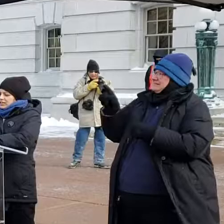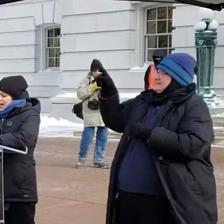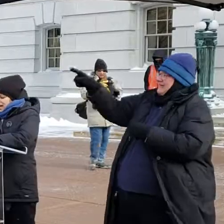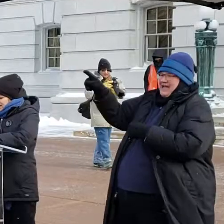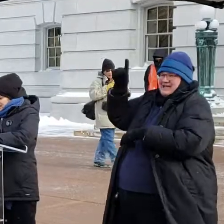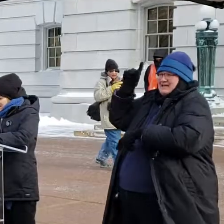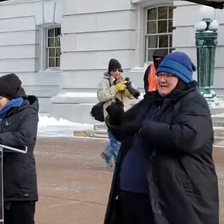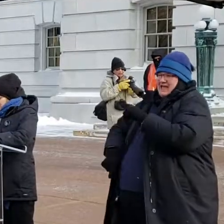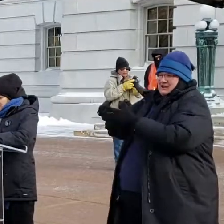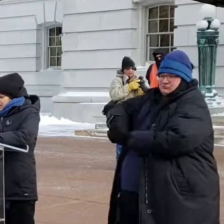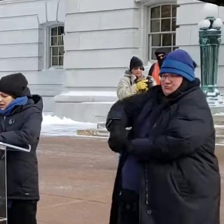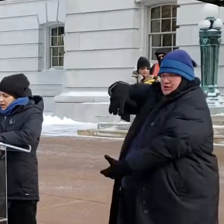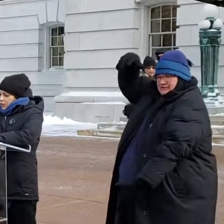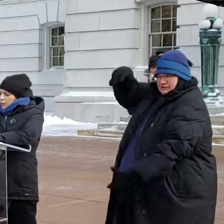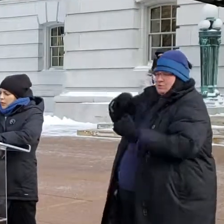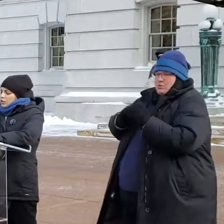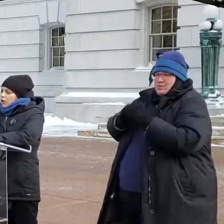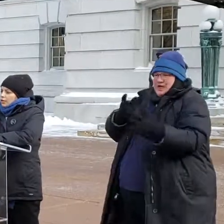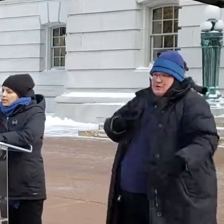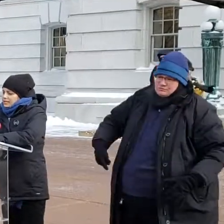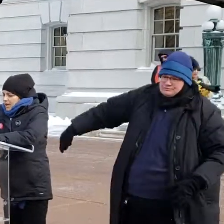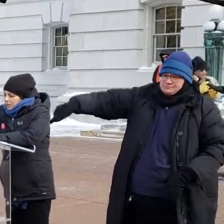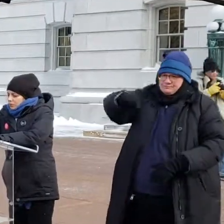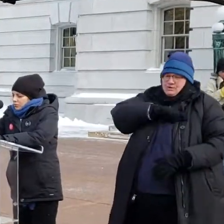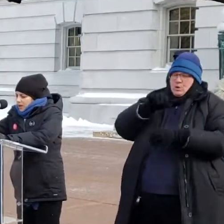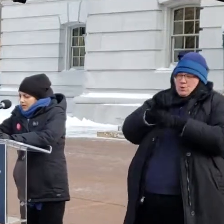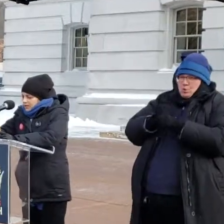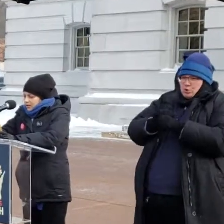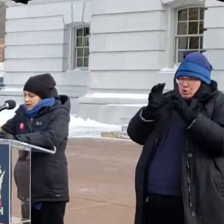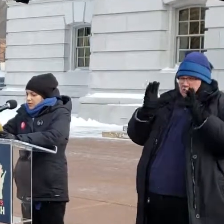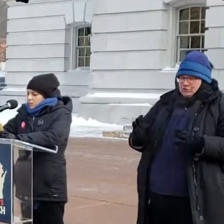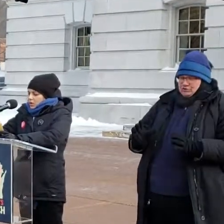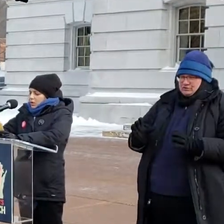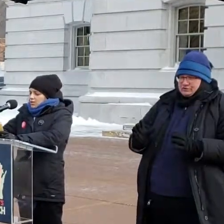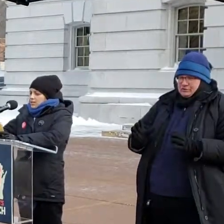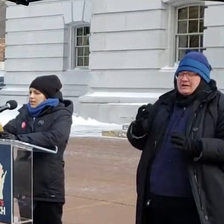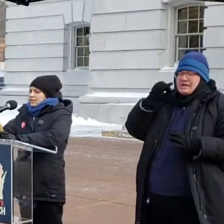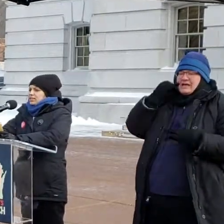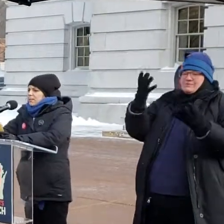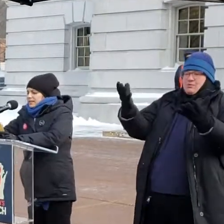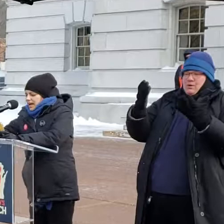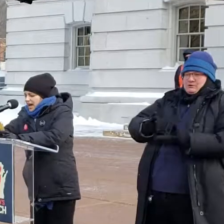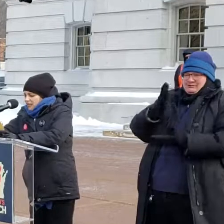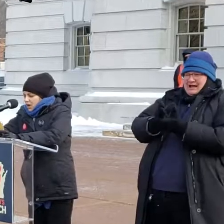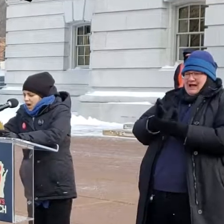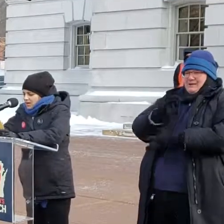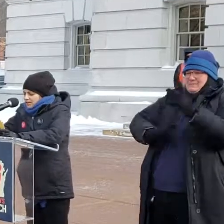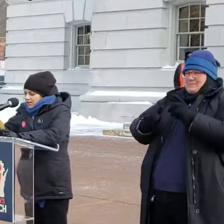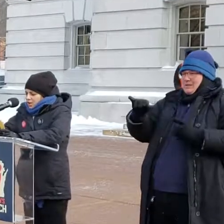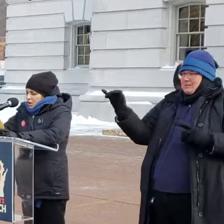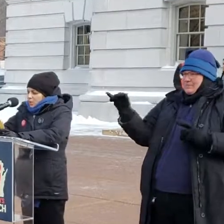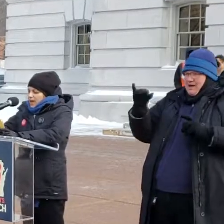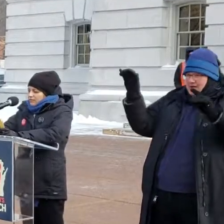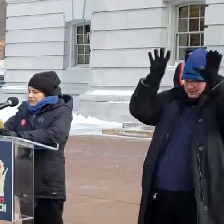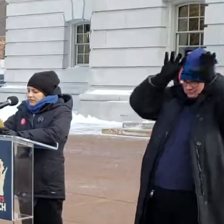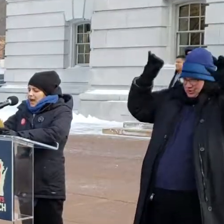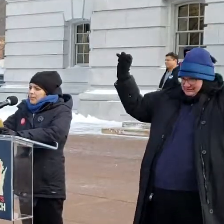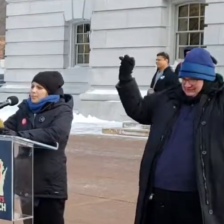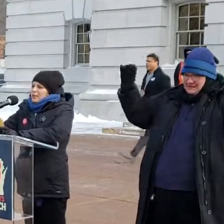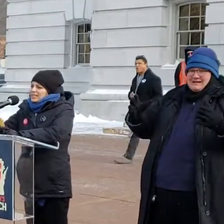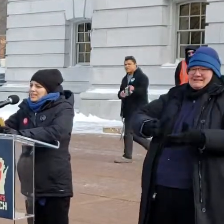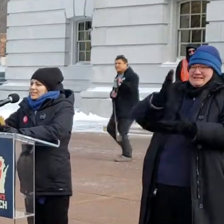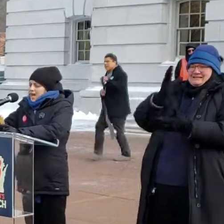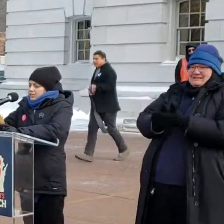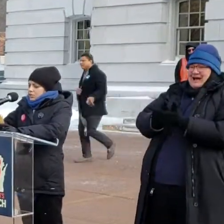on our side. If we are going to stop the Trumps of the world, stop the Kavanaughs, we have to